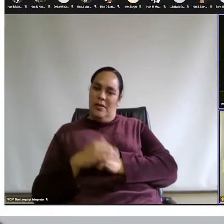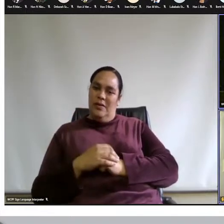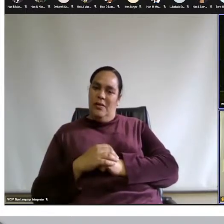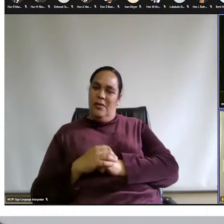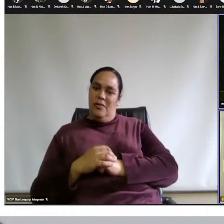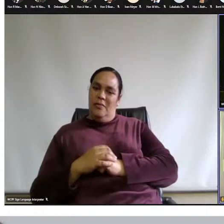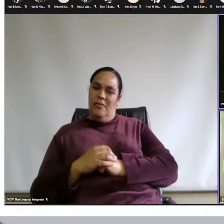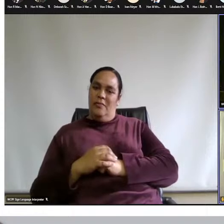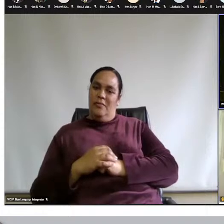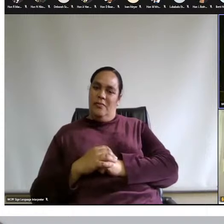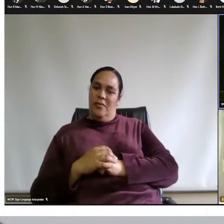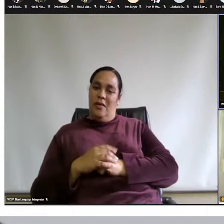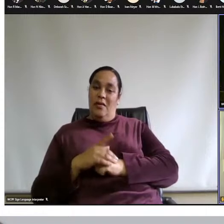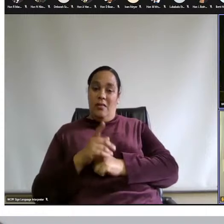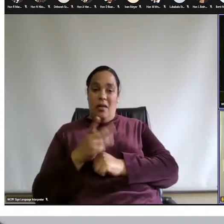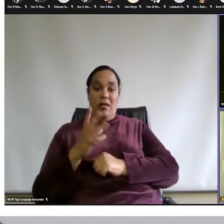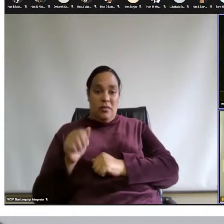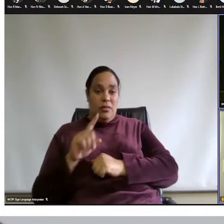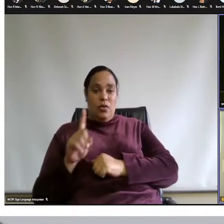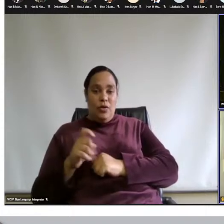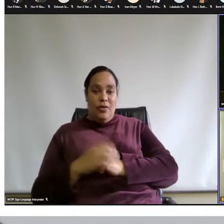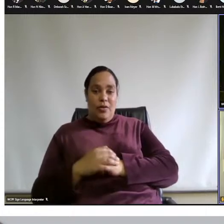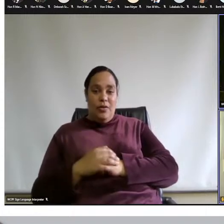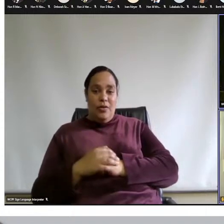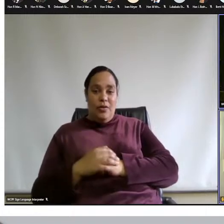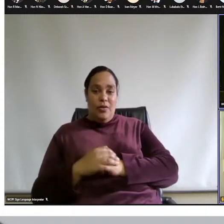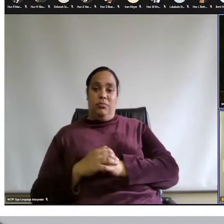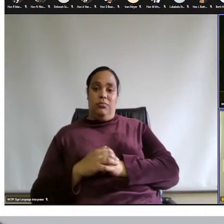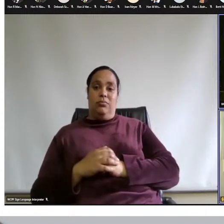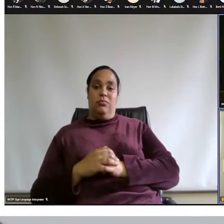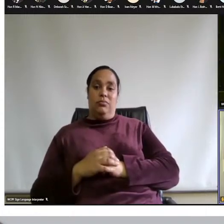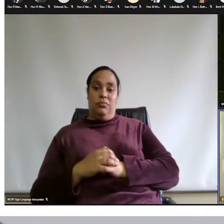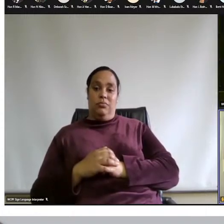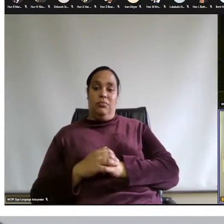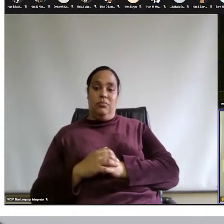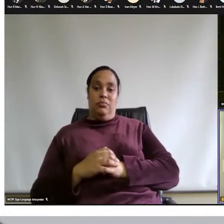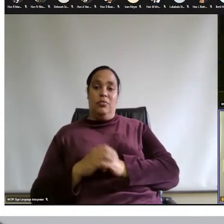That is the question. All right. Thank to you. To ensure that